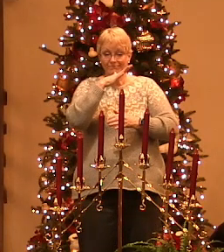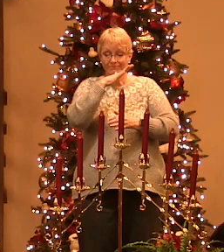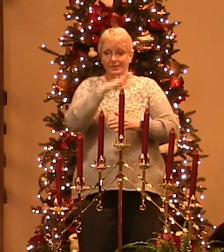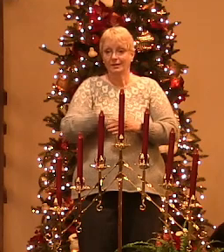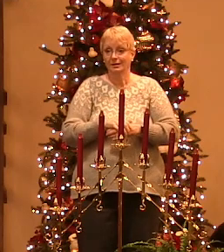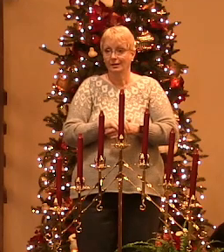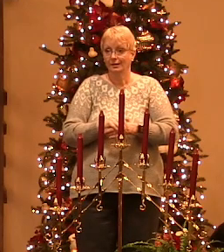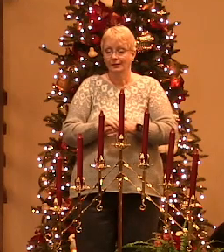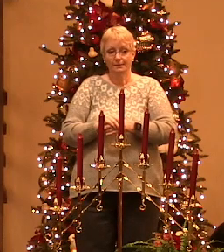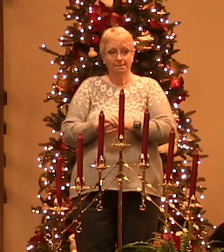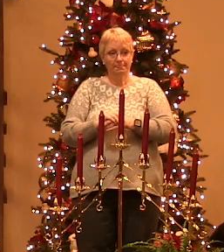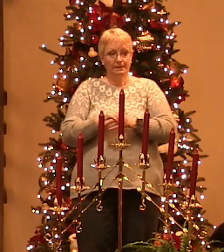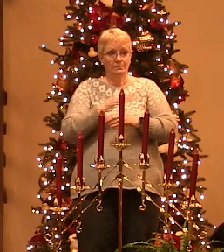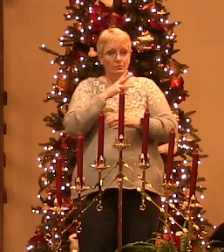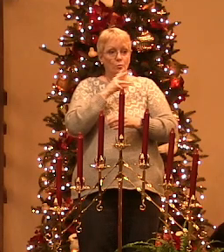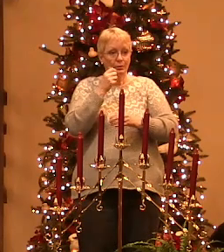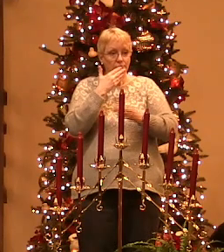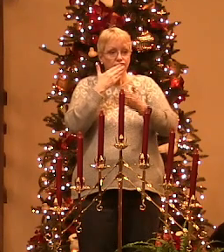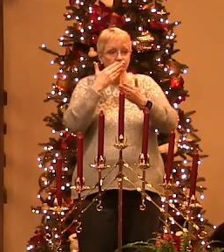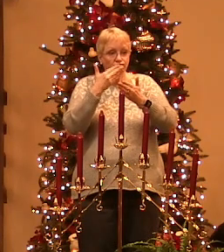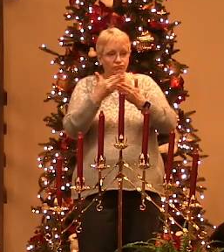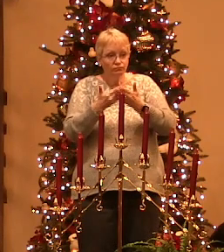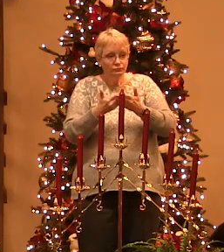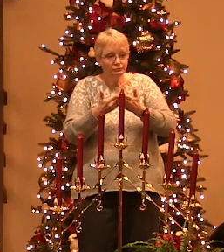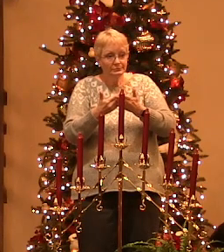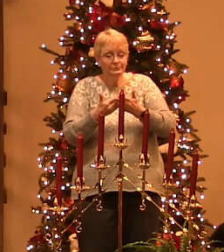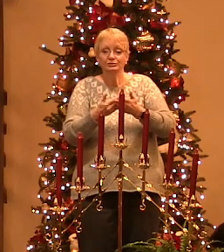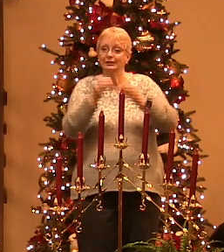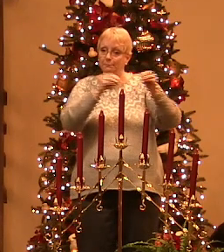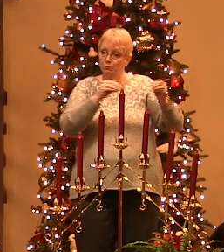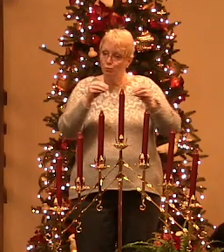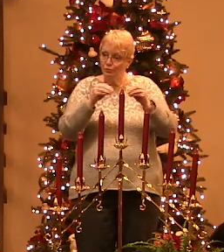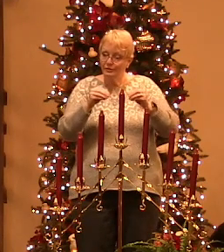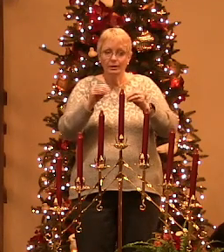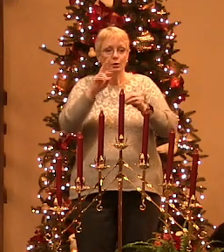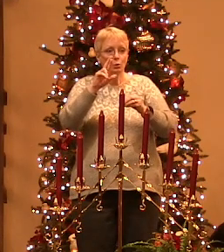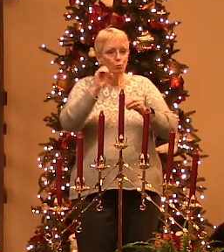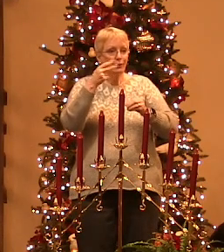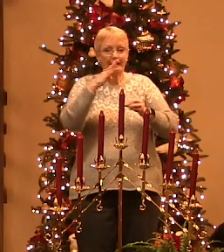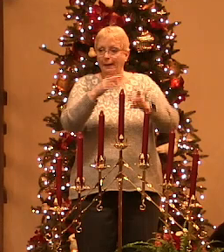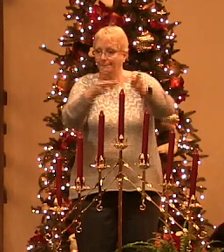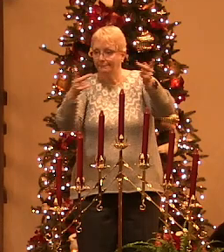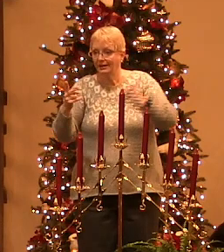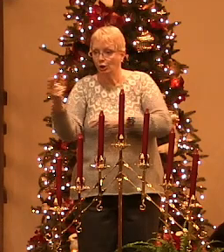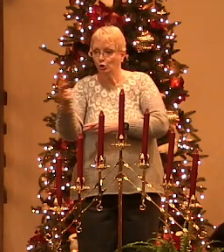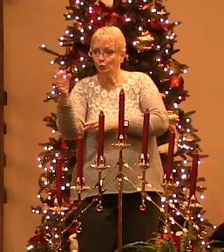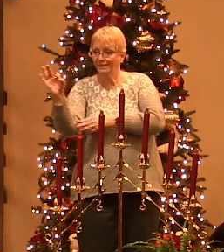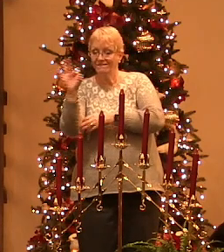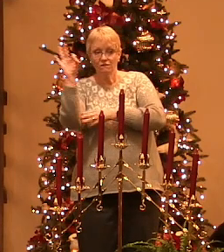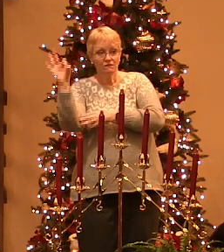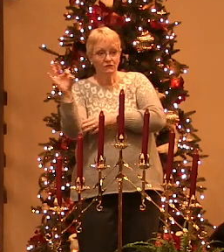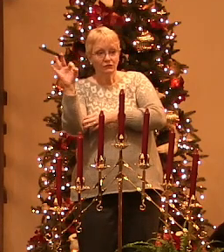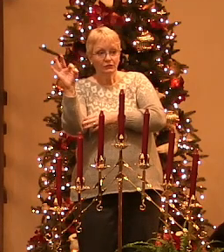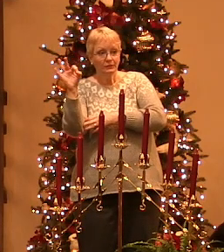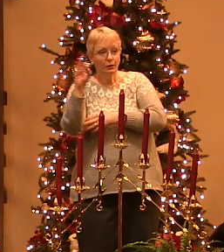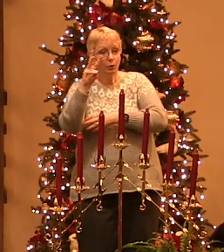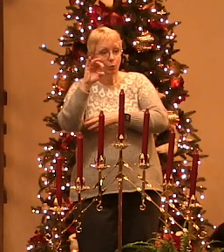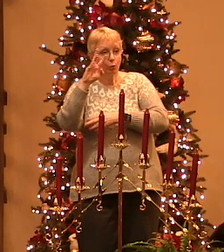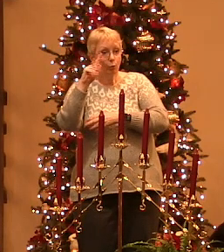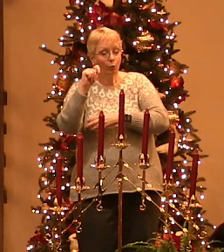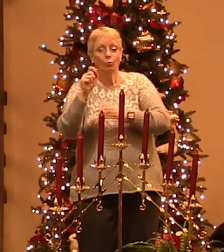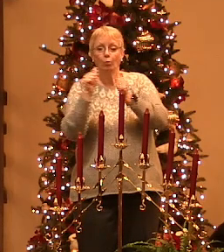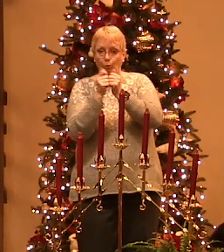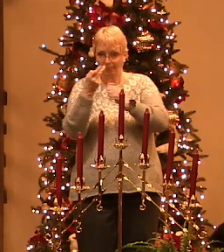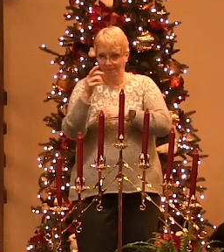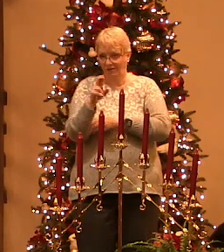Her potassium was critically low, but it went up, and she was able to move to a rehab center on Thursday or Friday, and Walt's been with